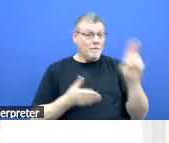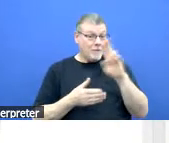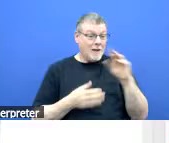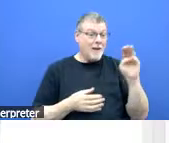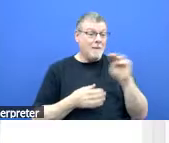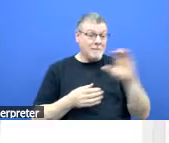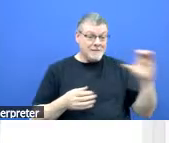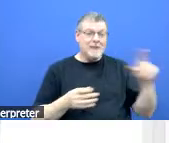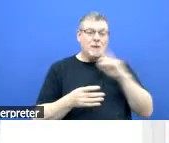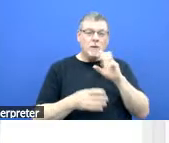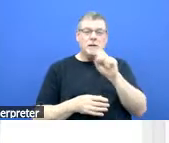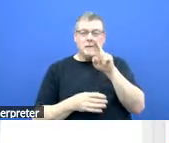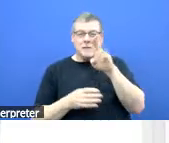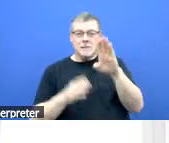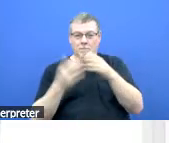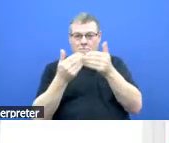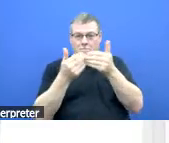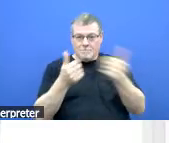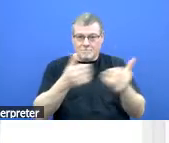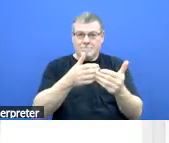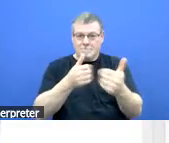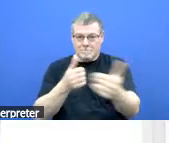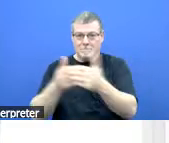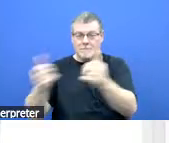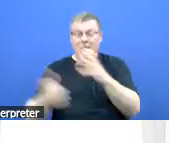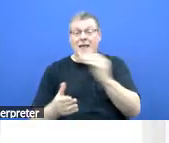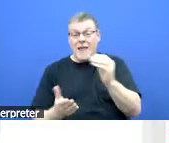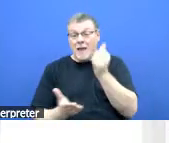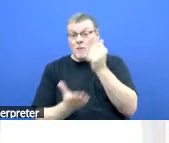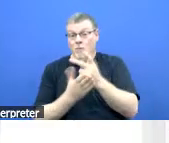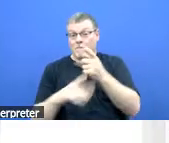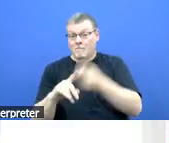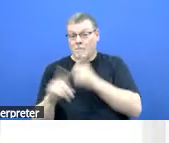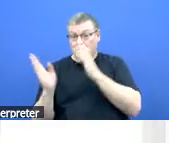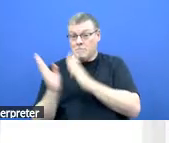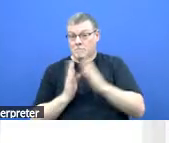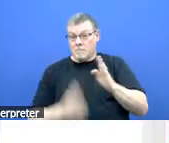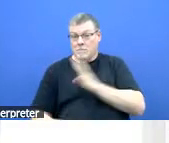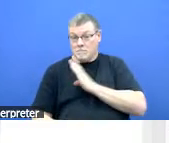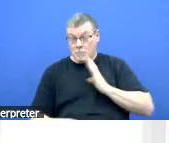to subdivision and site plan review and approval by the planning board.